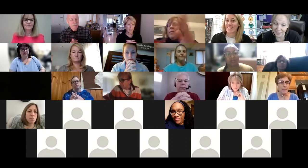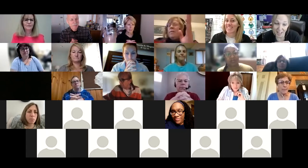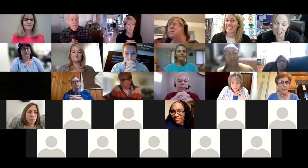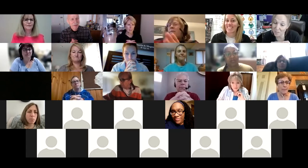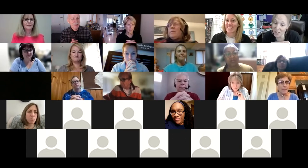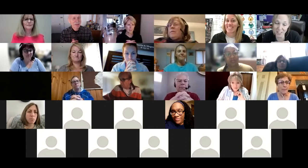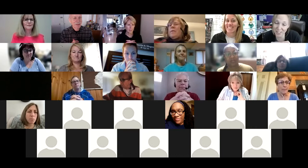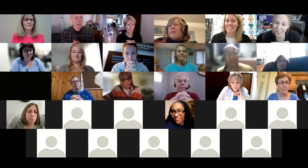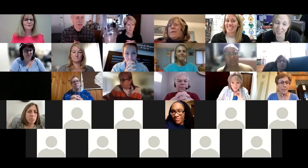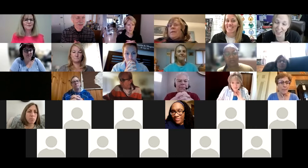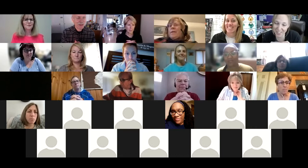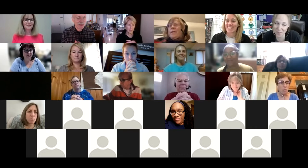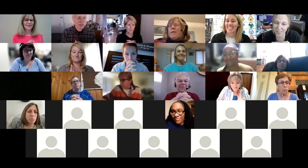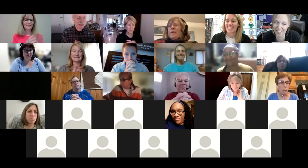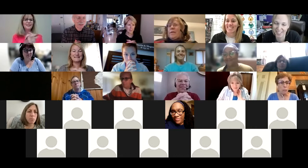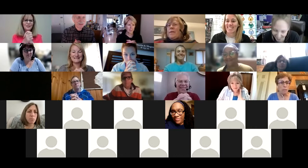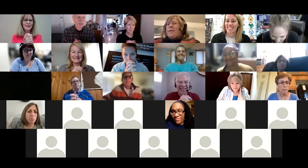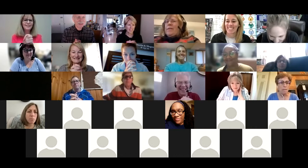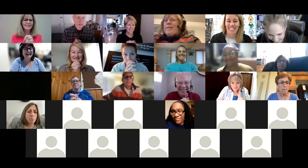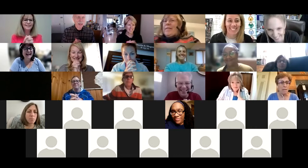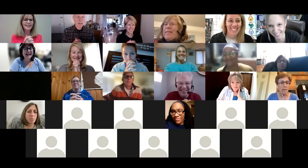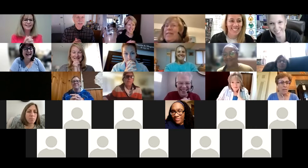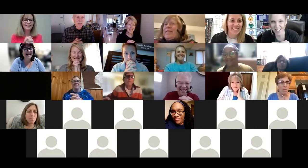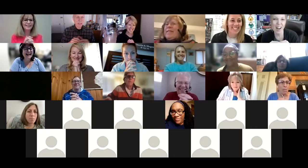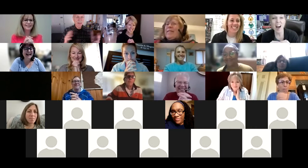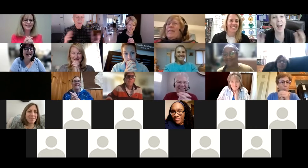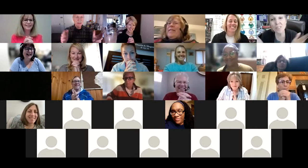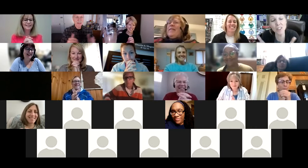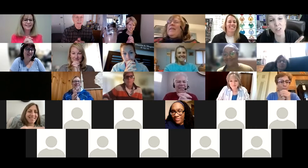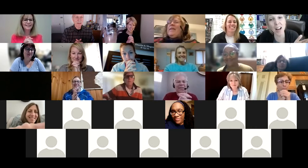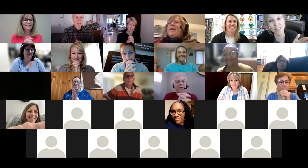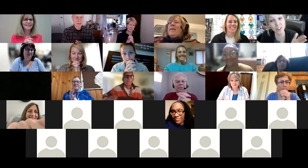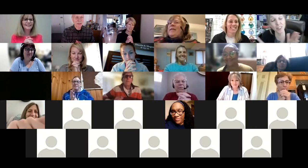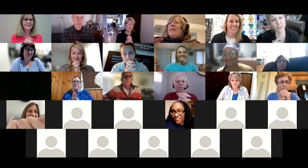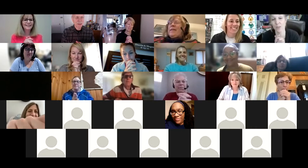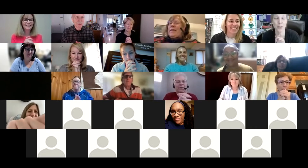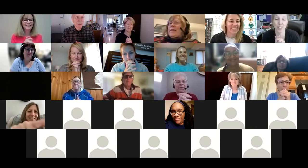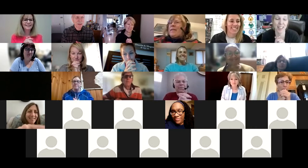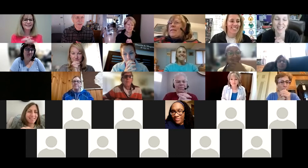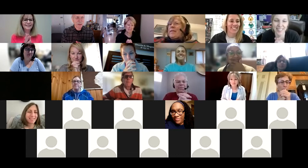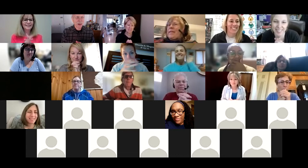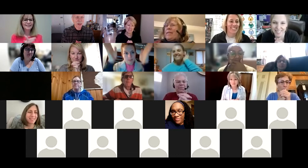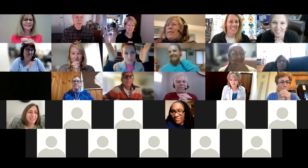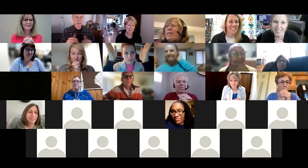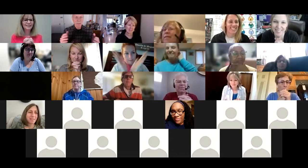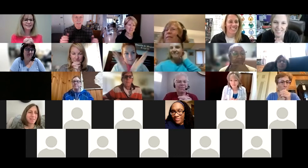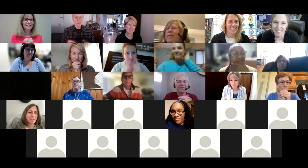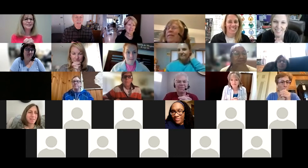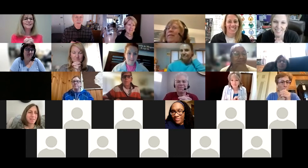I'm not sure if I do, but... Let me give you another... haven't tried the funnel approach yet. All right. Let me give you another